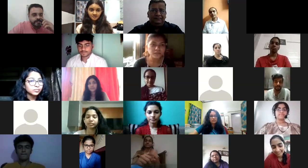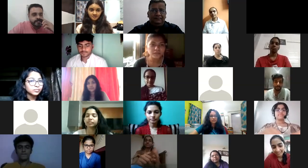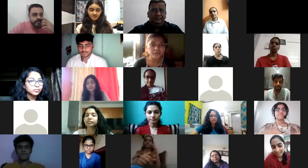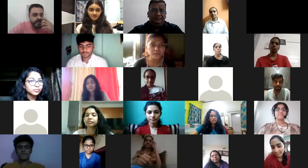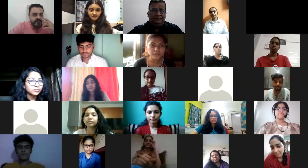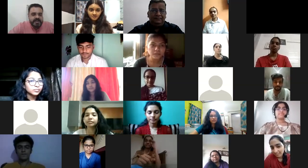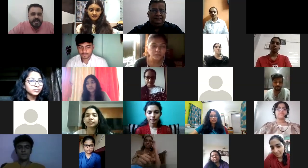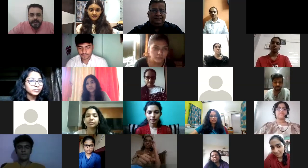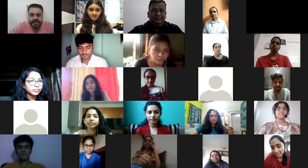the weekday Monday,